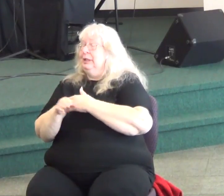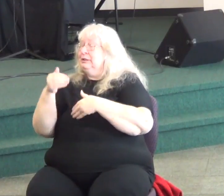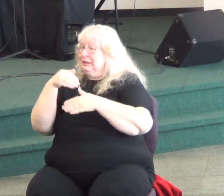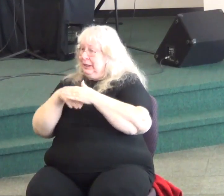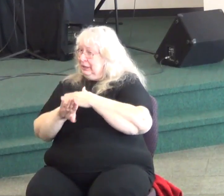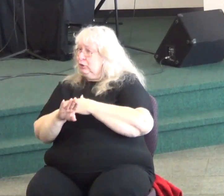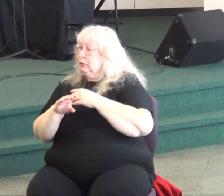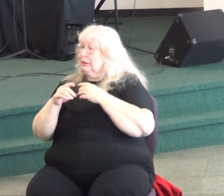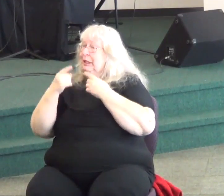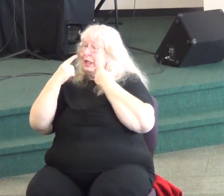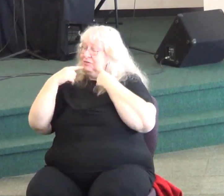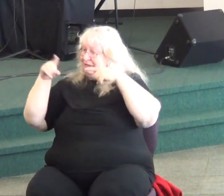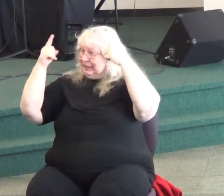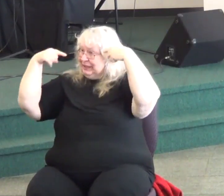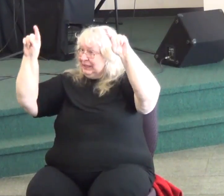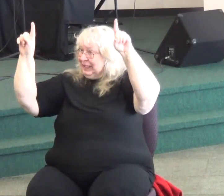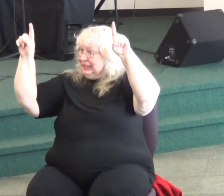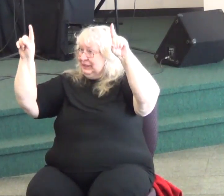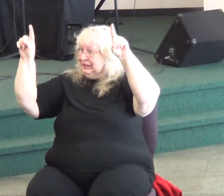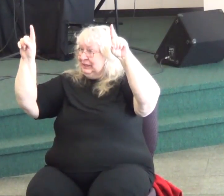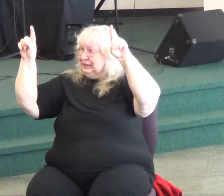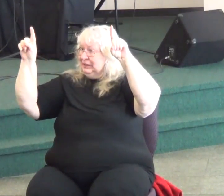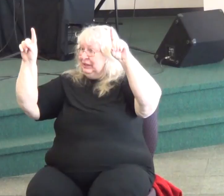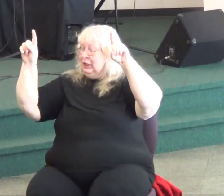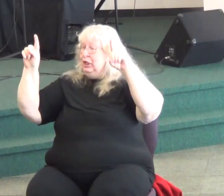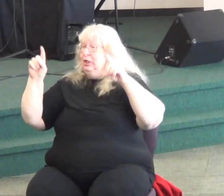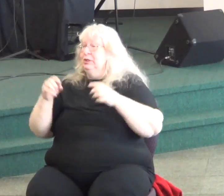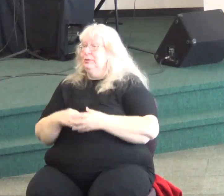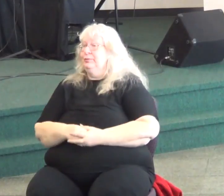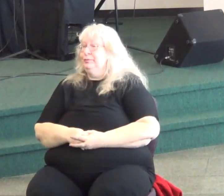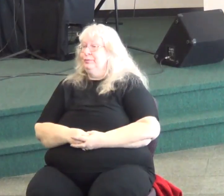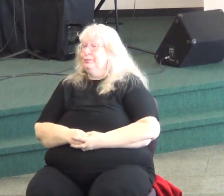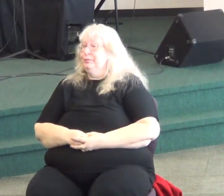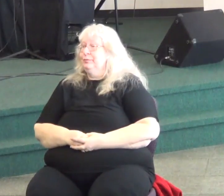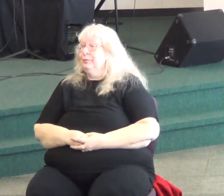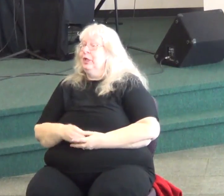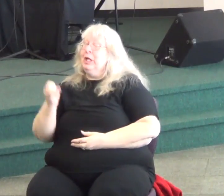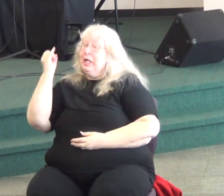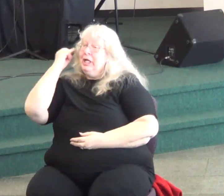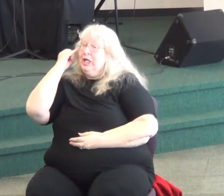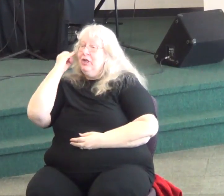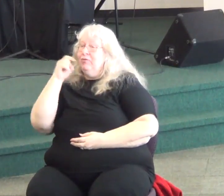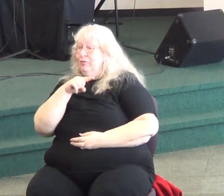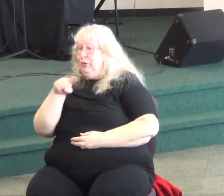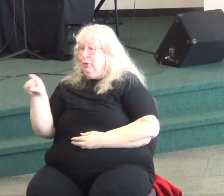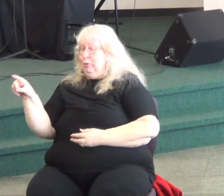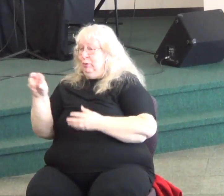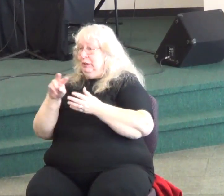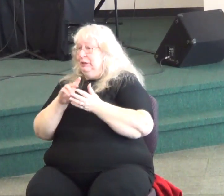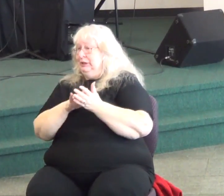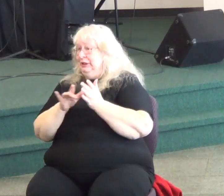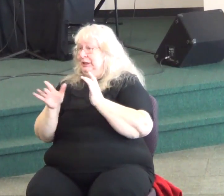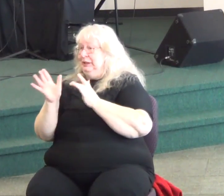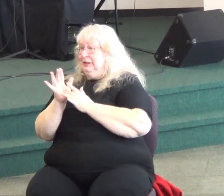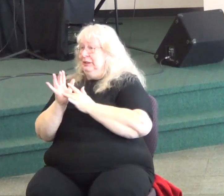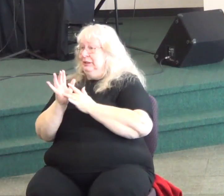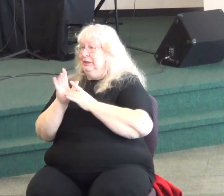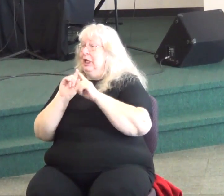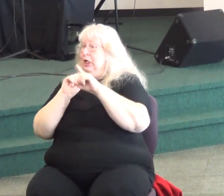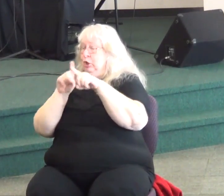Triumphal means success. You know, if you were Jesus and headed for death, you